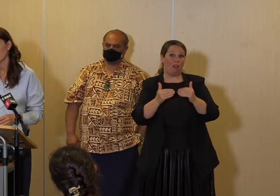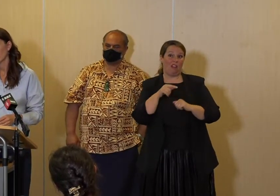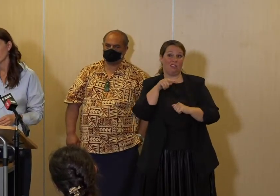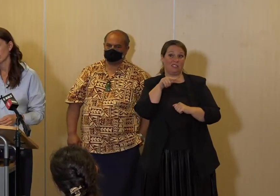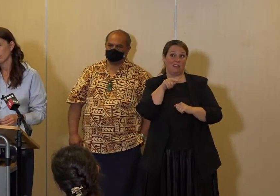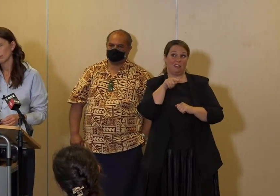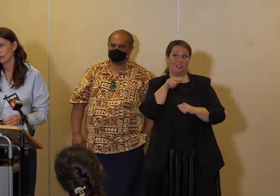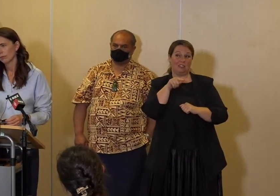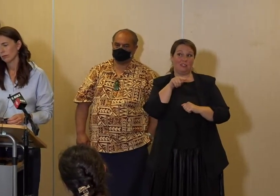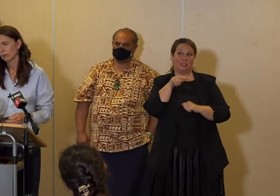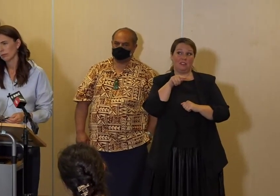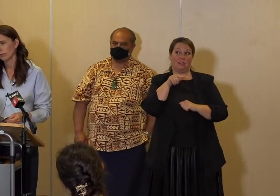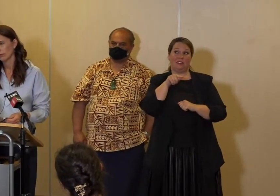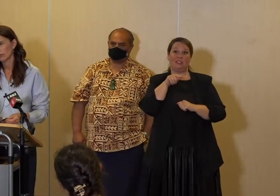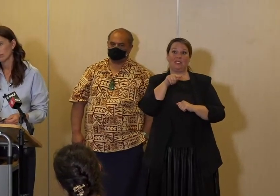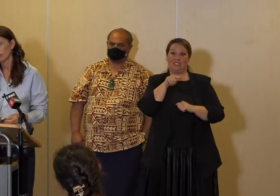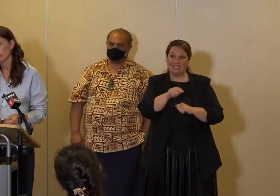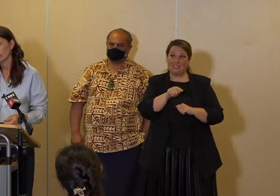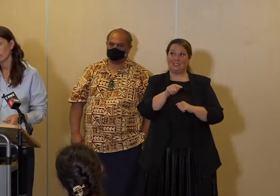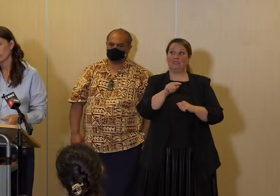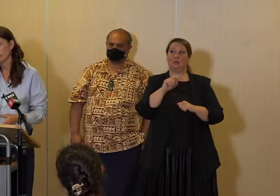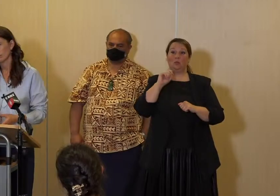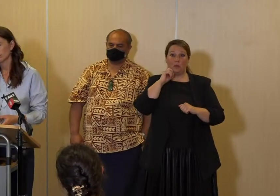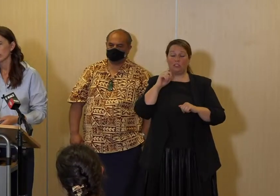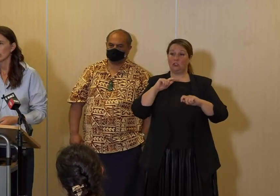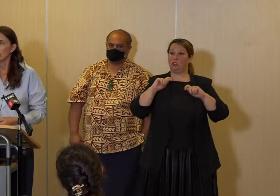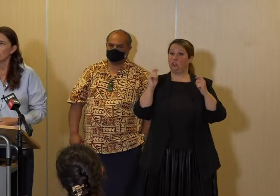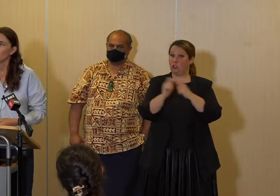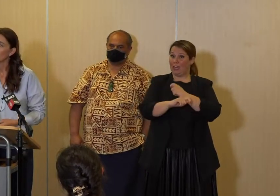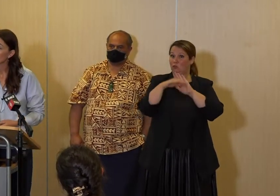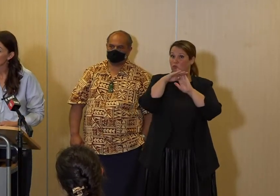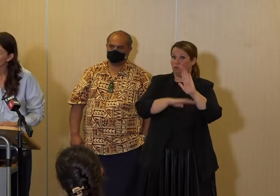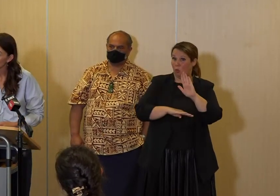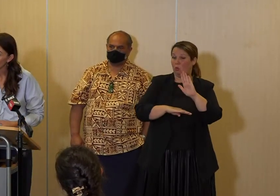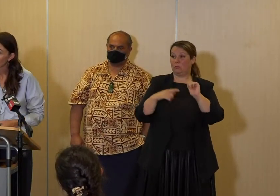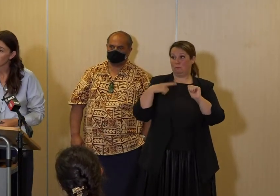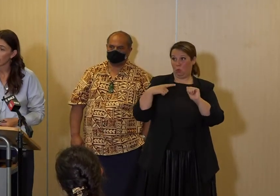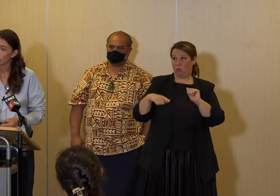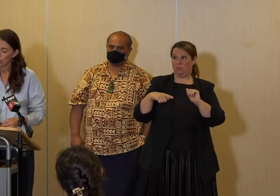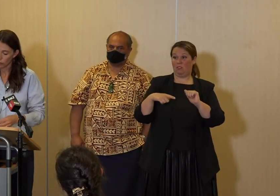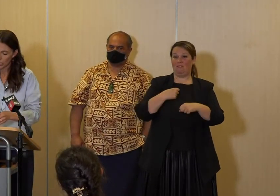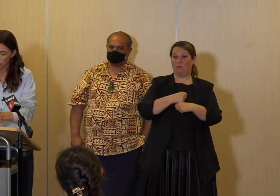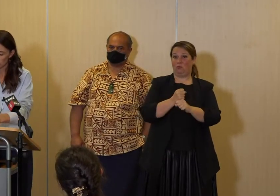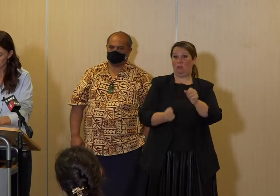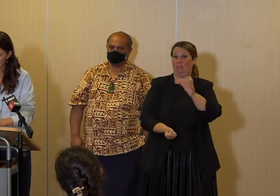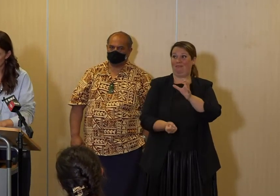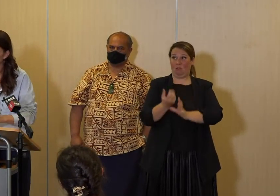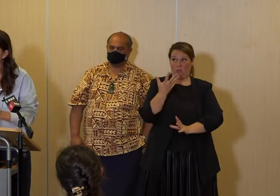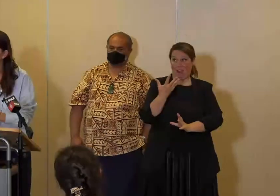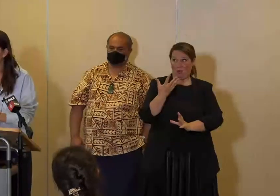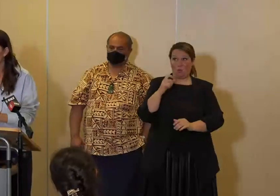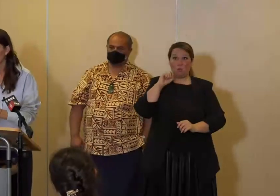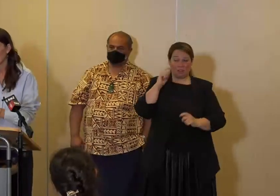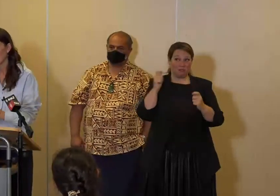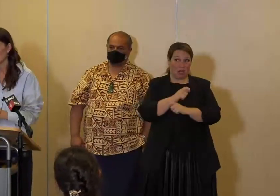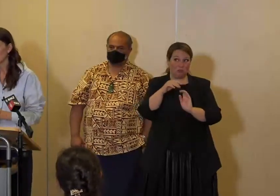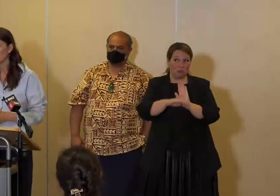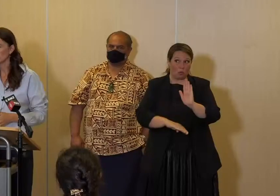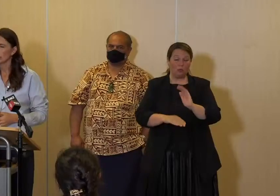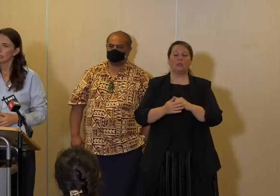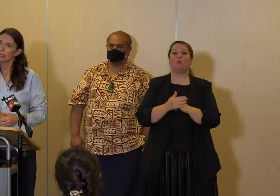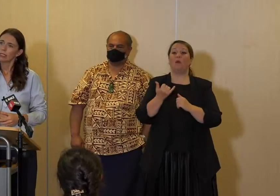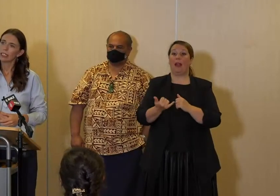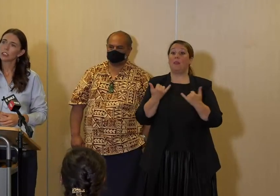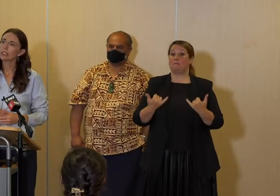the volcanic incidents in Tonga? Well, obviously we do have arrangements currently